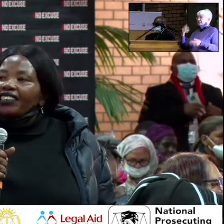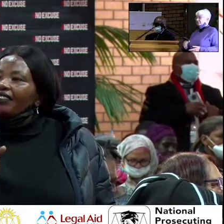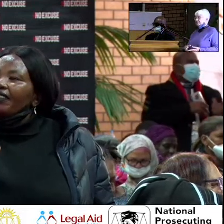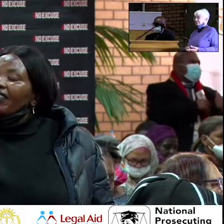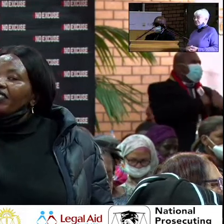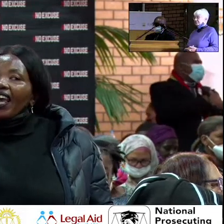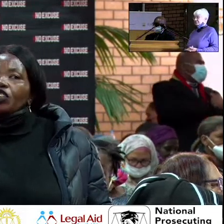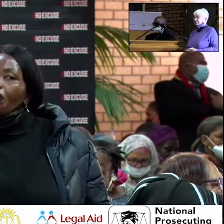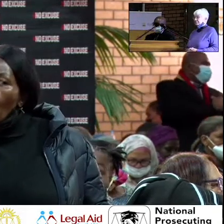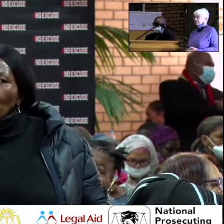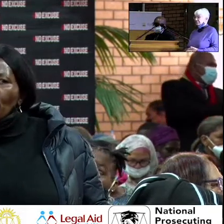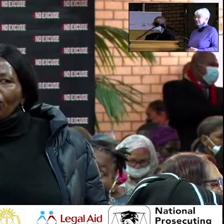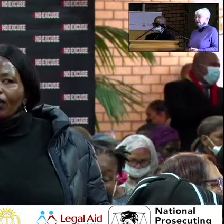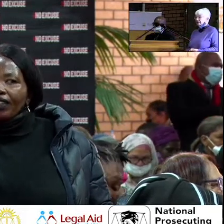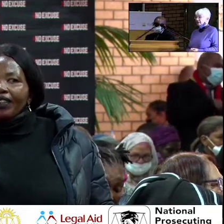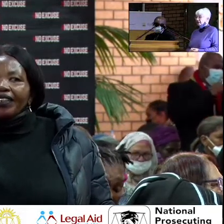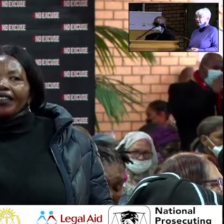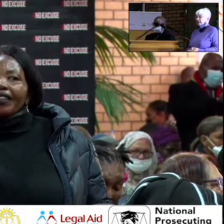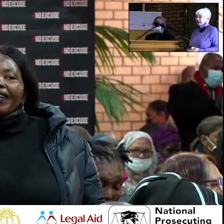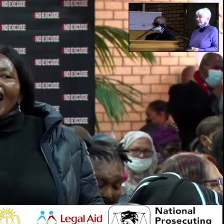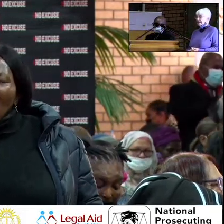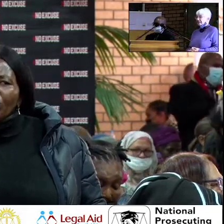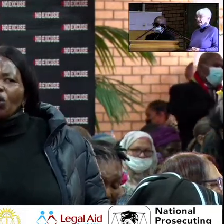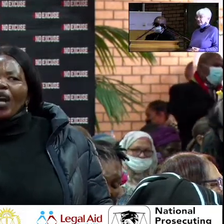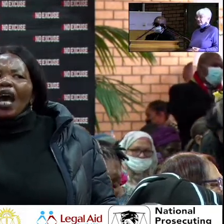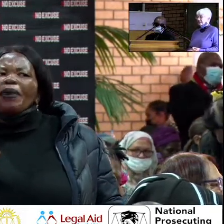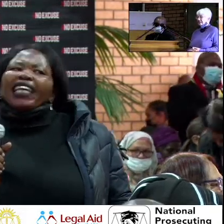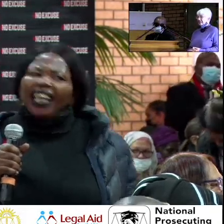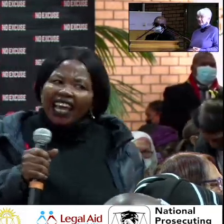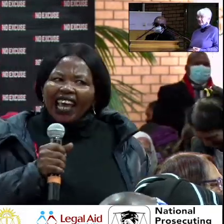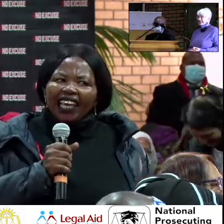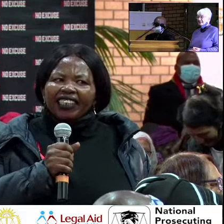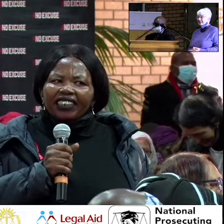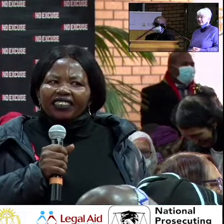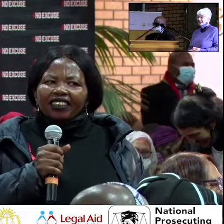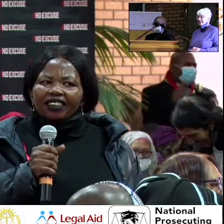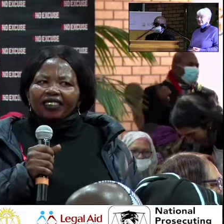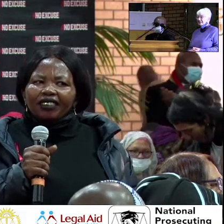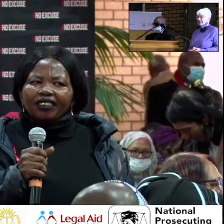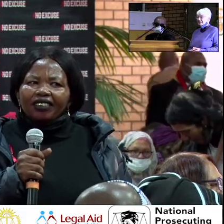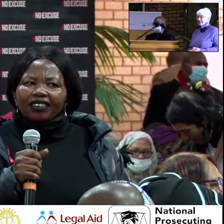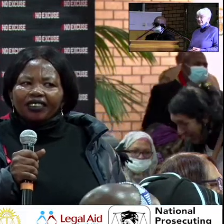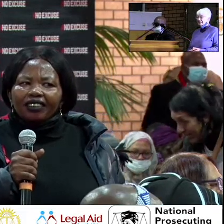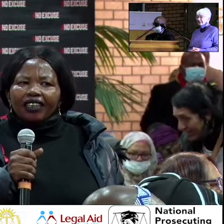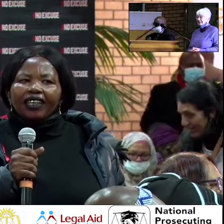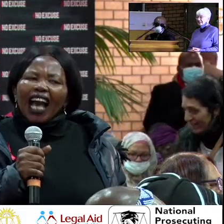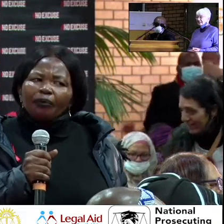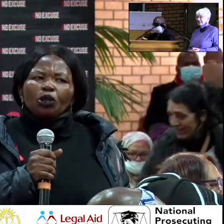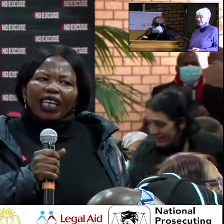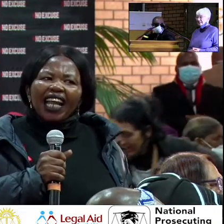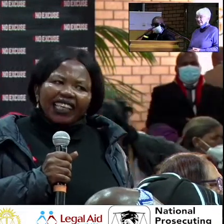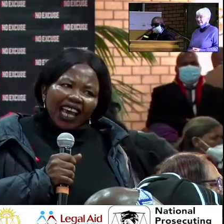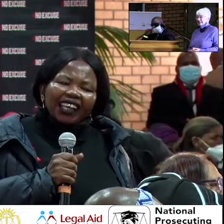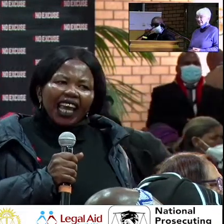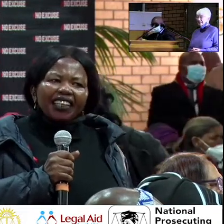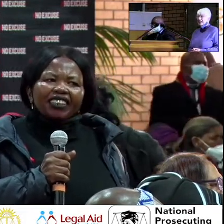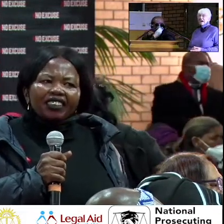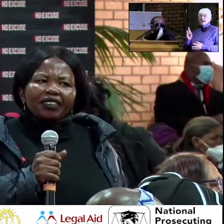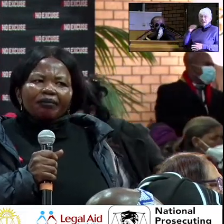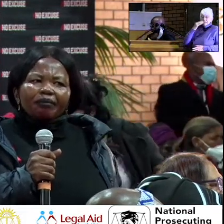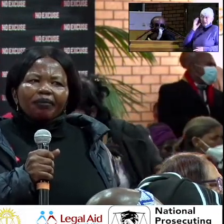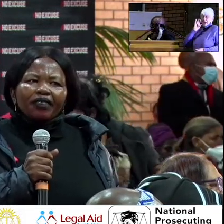said the jail is full. How to come and kill again? Come to kill and kill